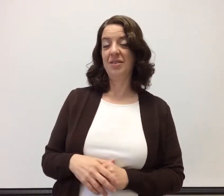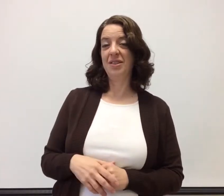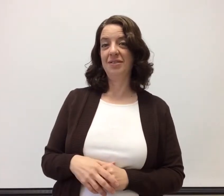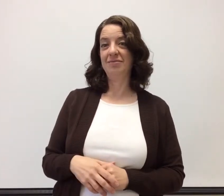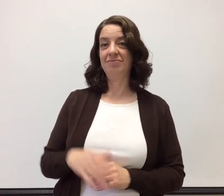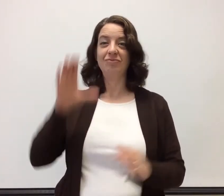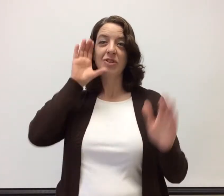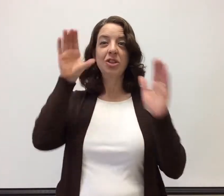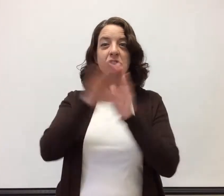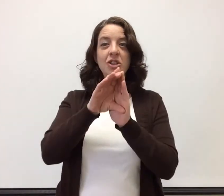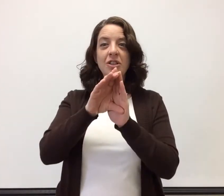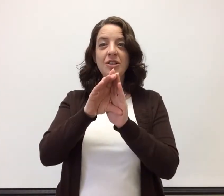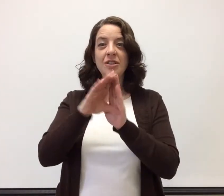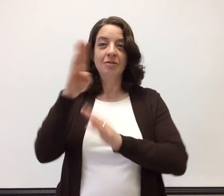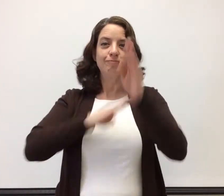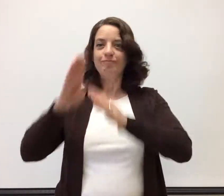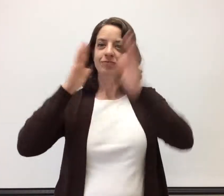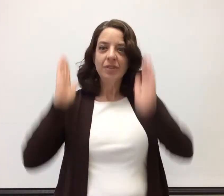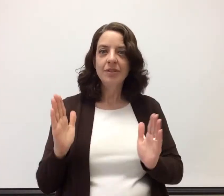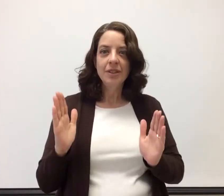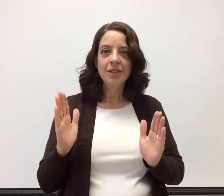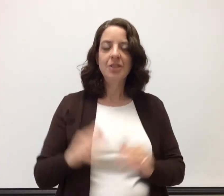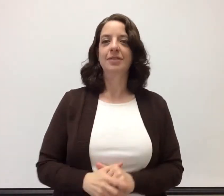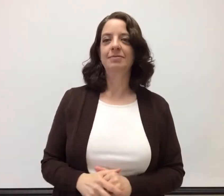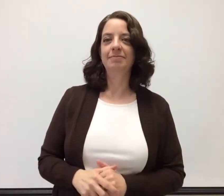Or what about the other one? It's a picture of a ninja.